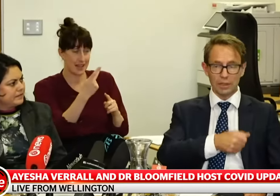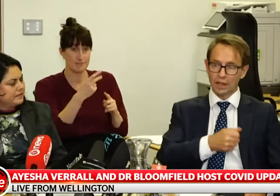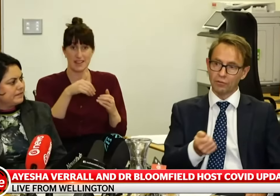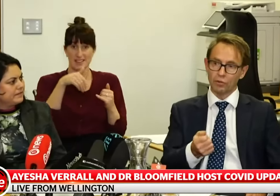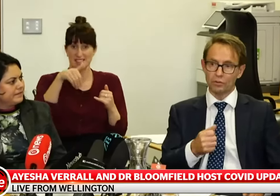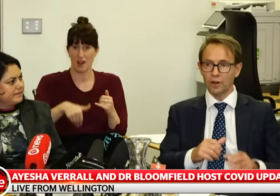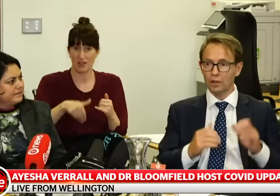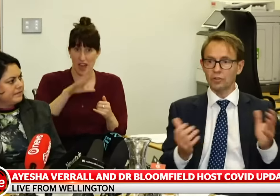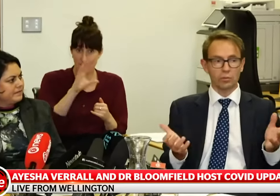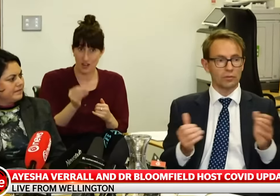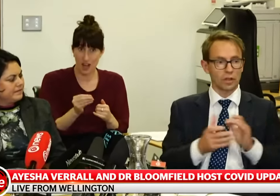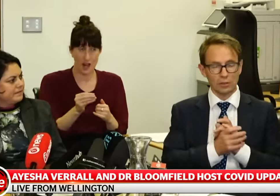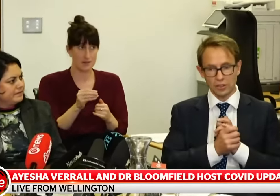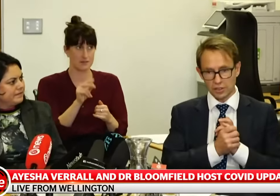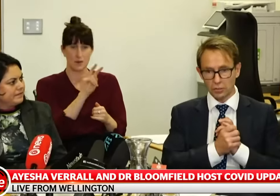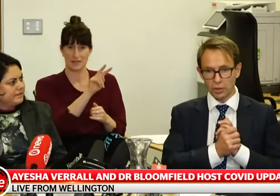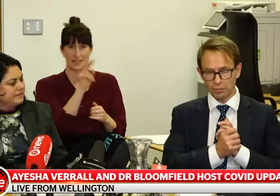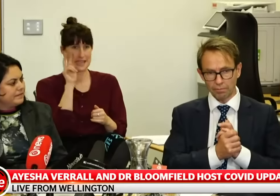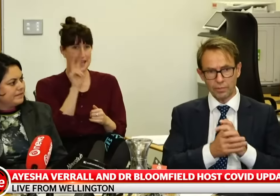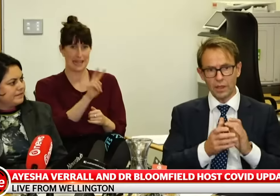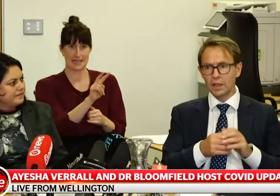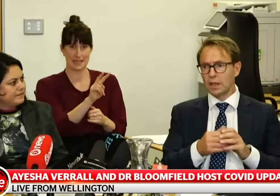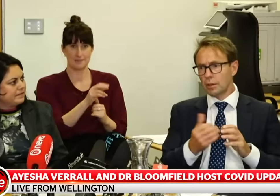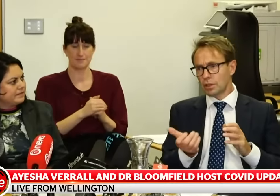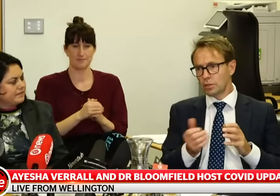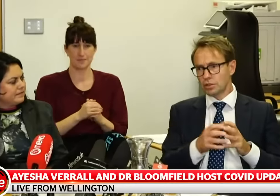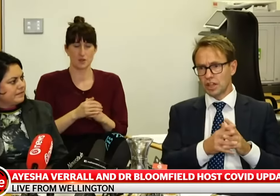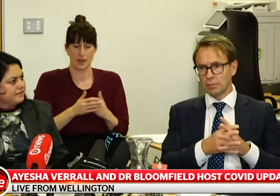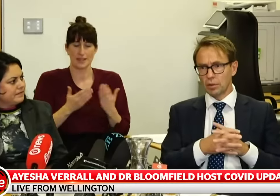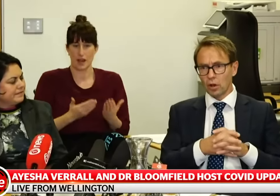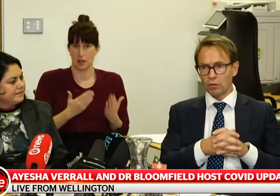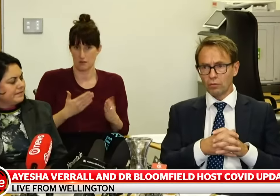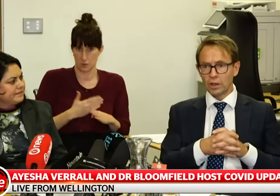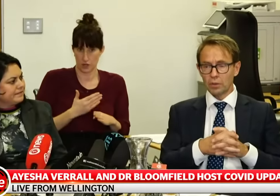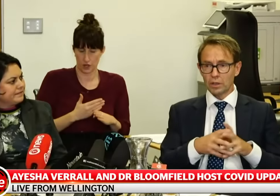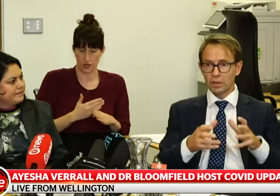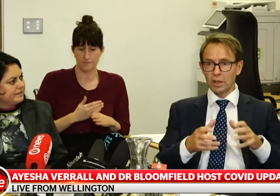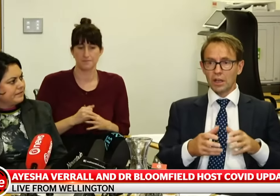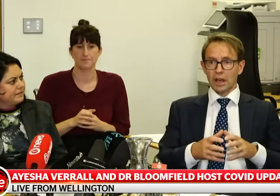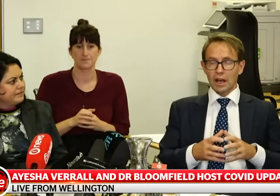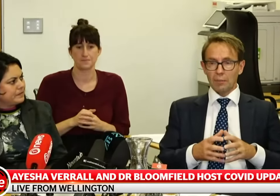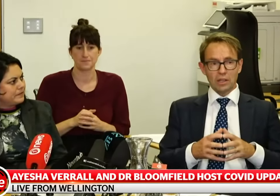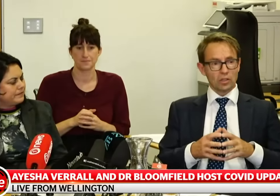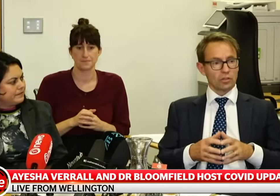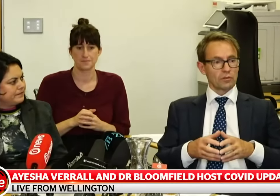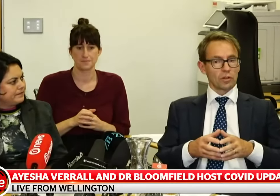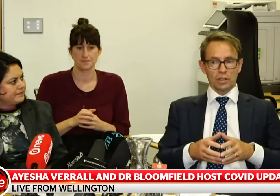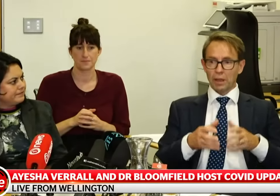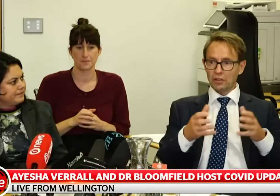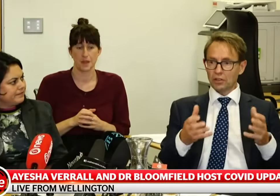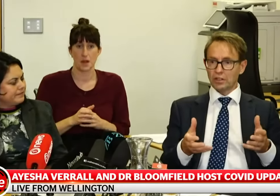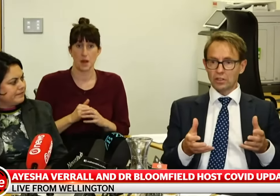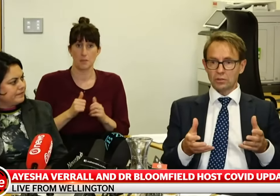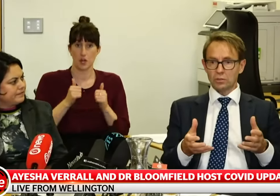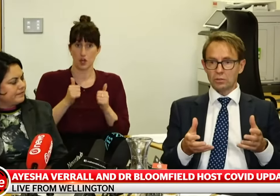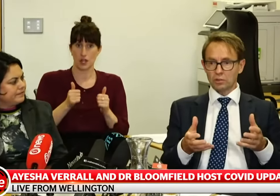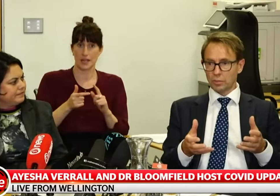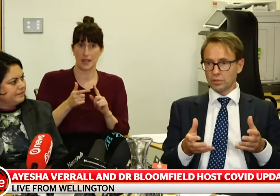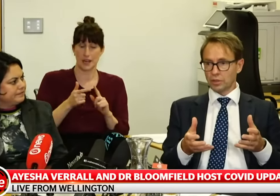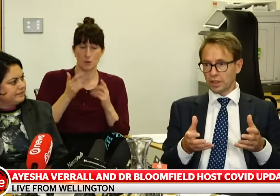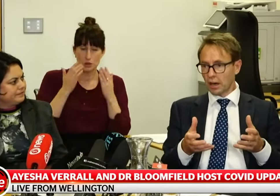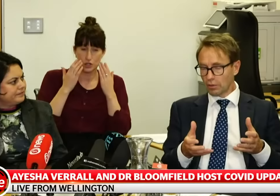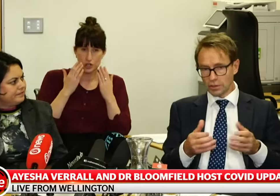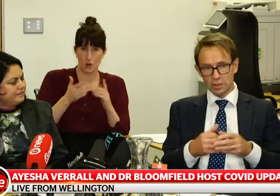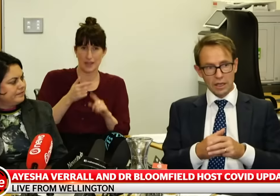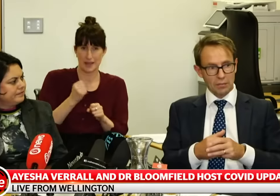the BA4 and 5. So we've got our existing work. But a good example of where we're making sure we've got capacity to